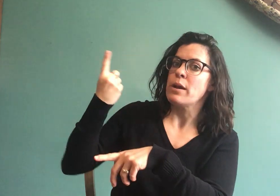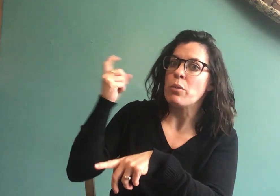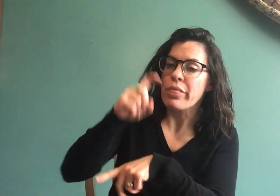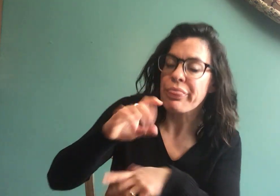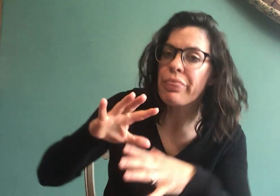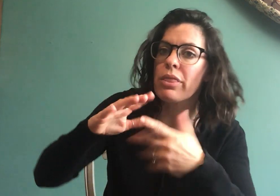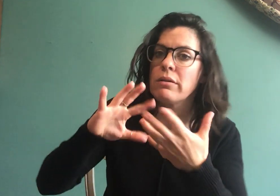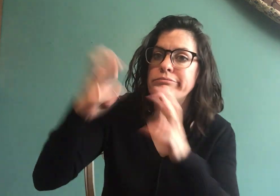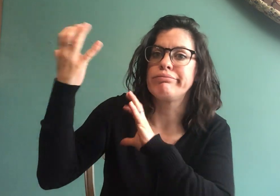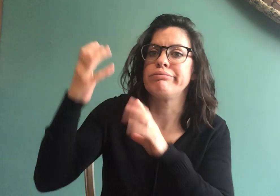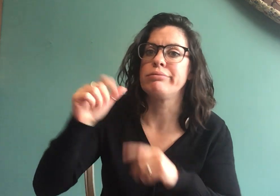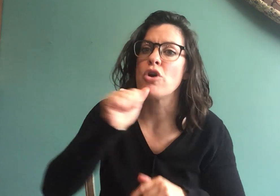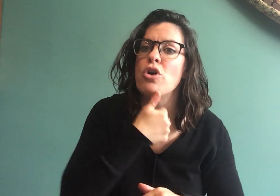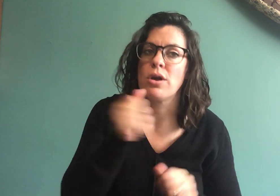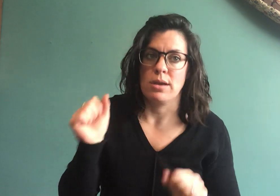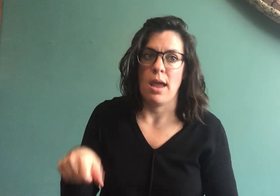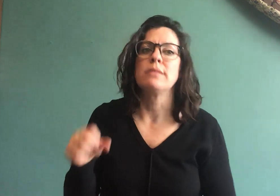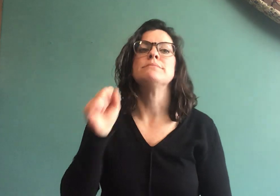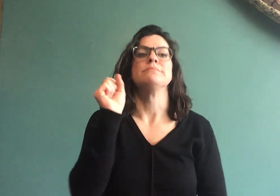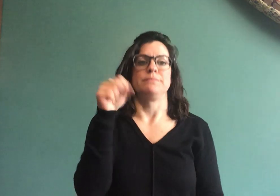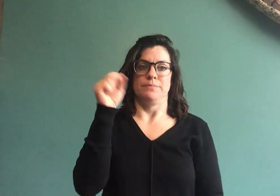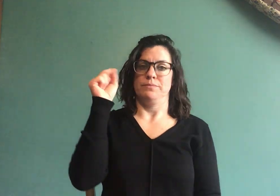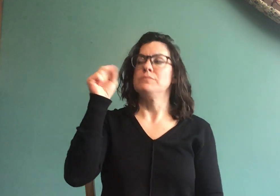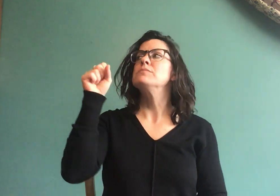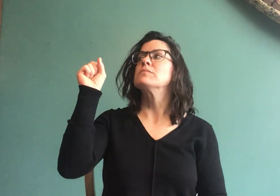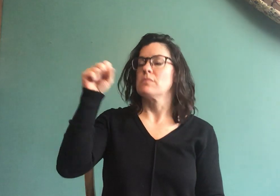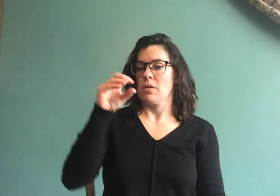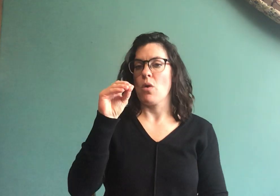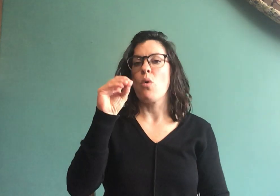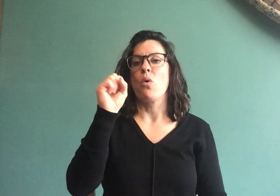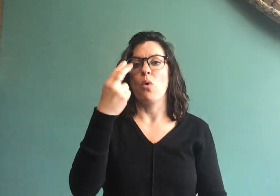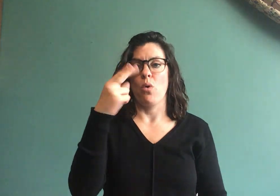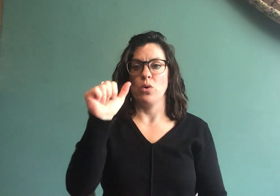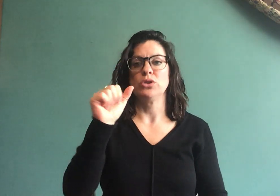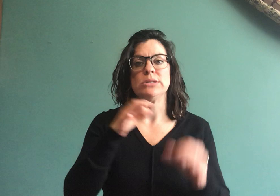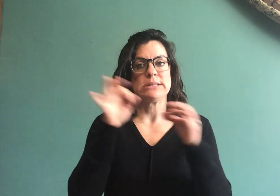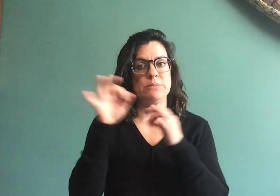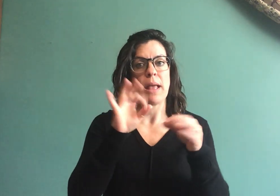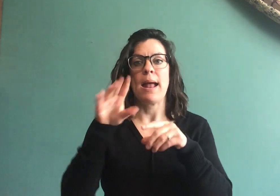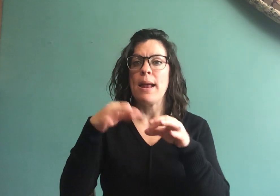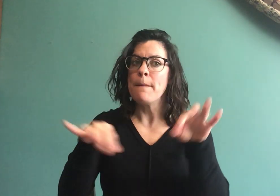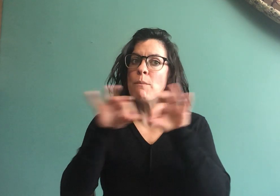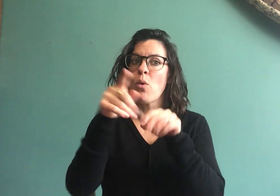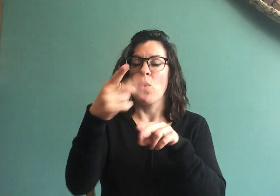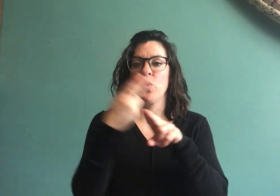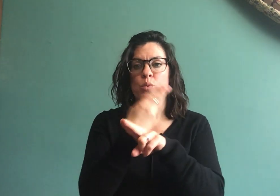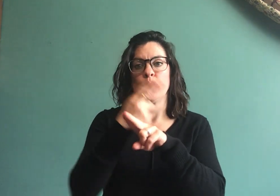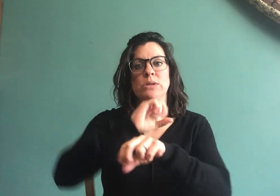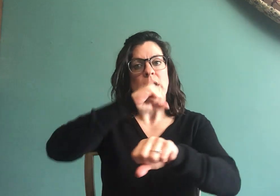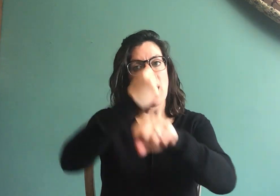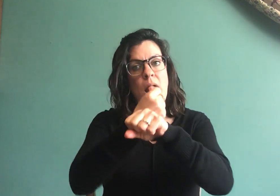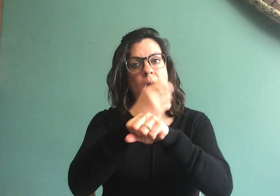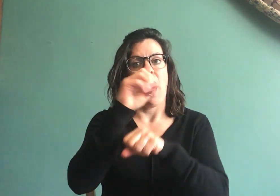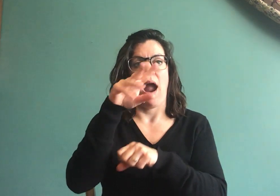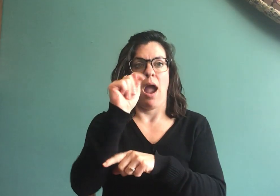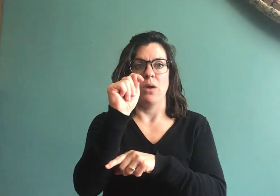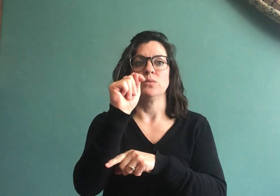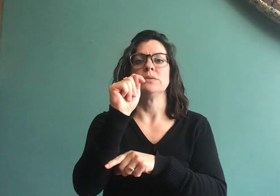it? Lotto. LOTO. Okay. Yeah. LOTO is Lotto. All